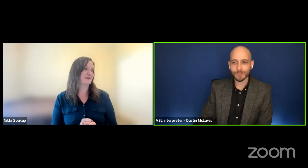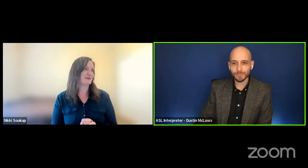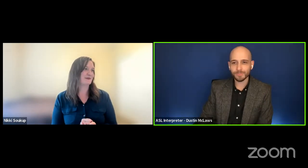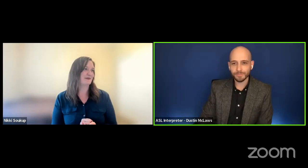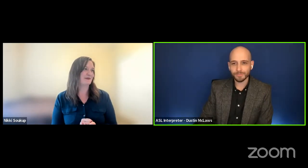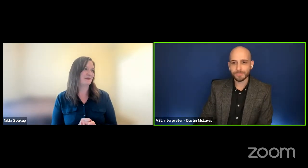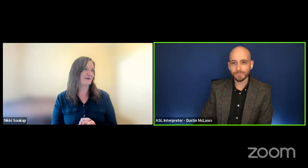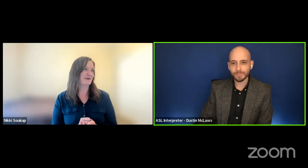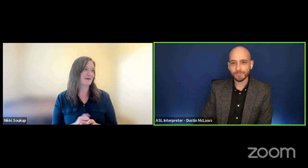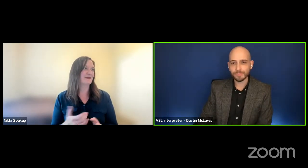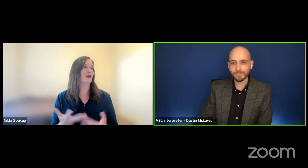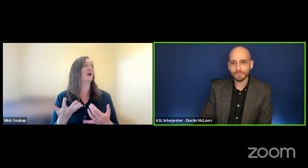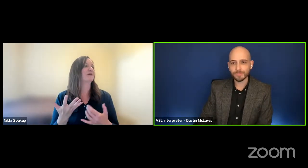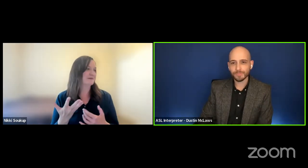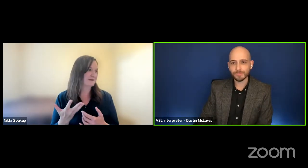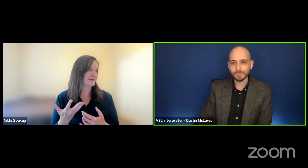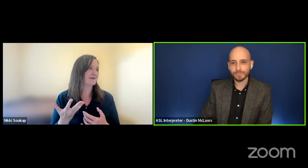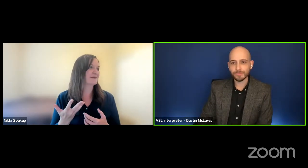5 years.